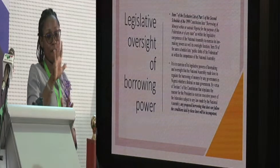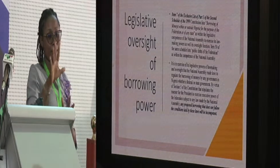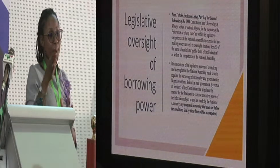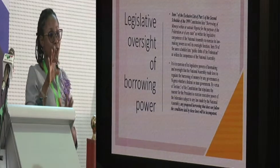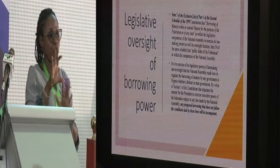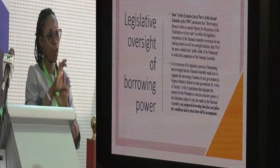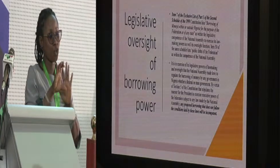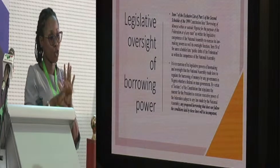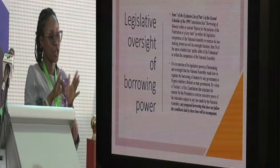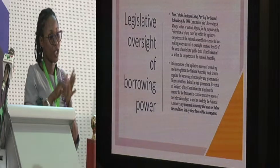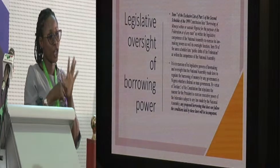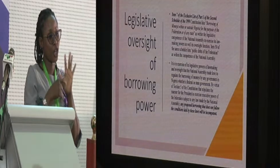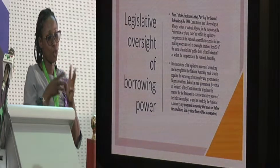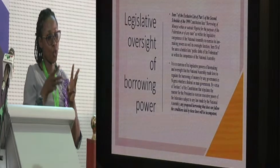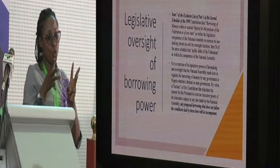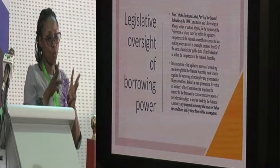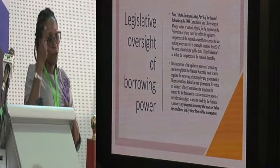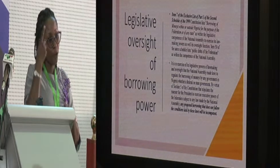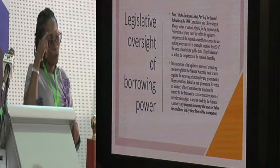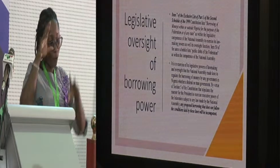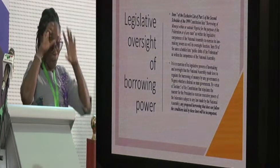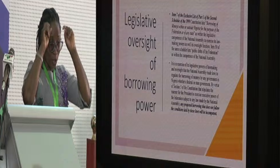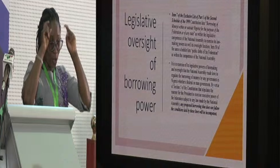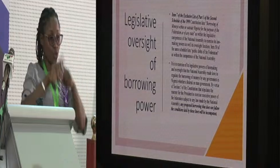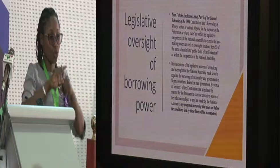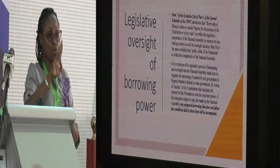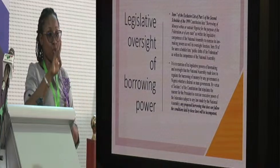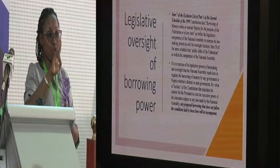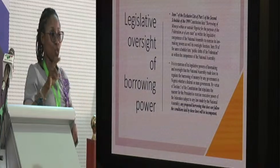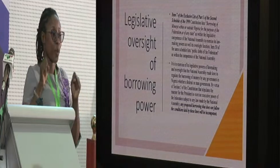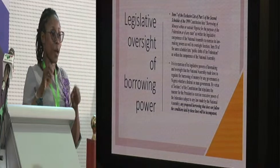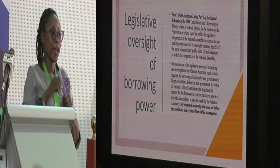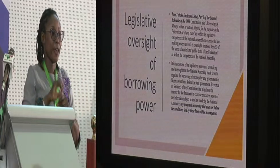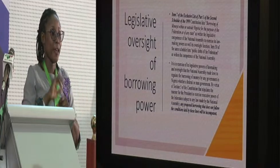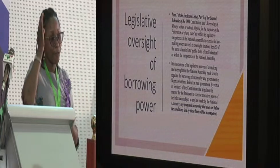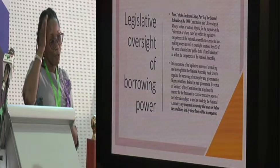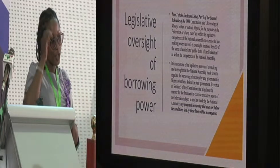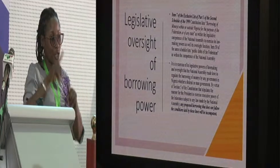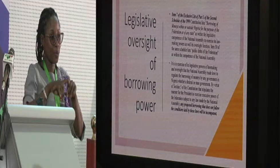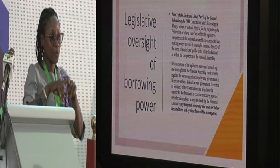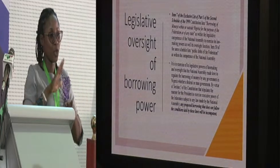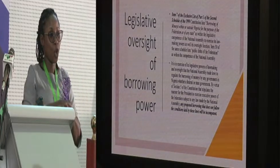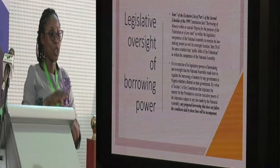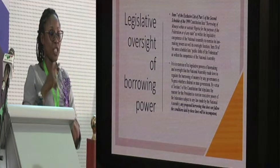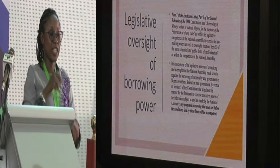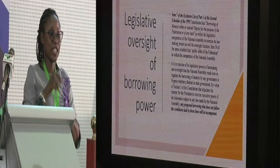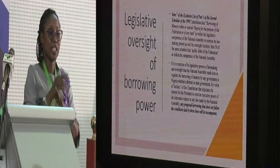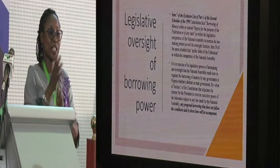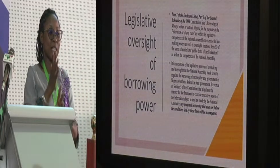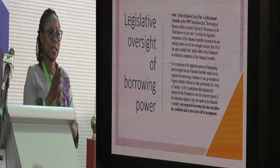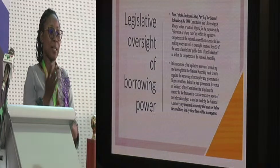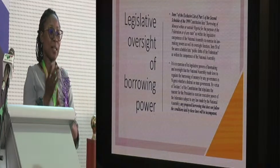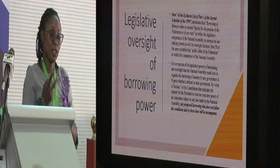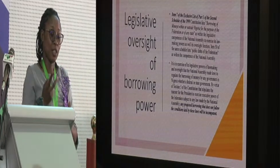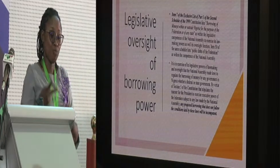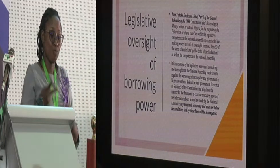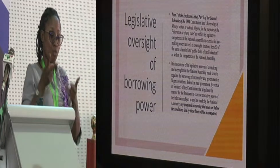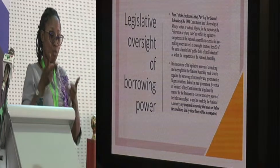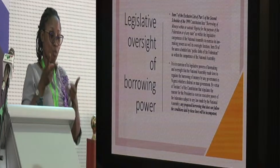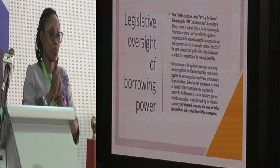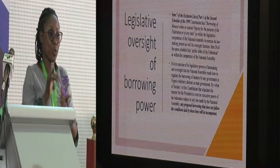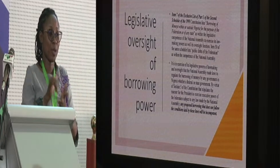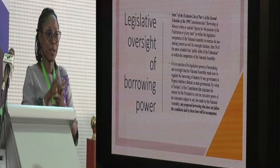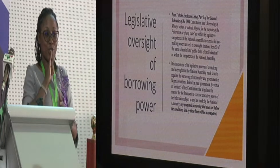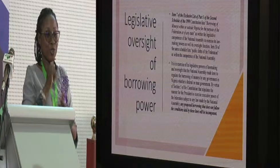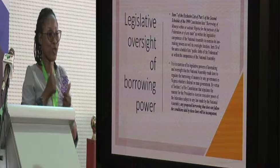it is the manner for the President to exercise executive power of the Federation, subject to any law made by the National Assembly. Any proposed borrowing that does not